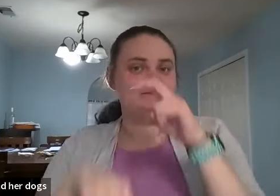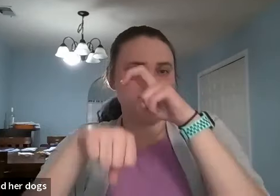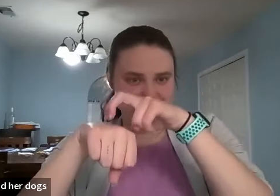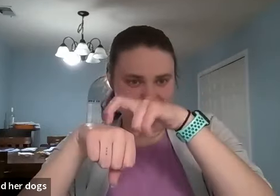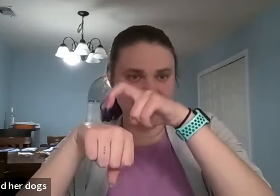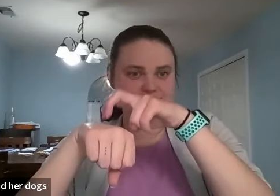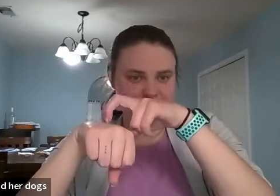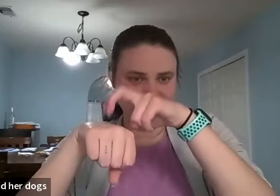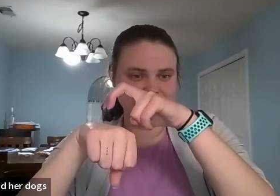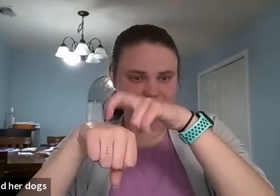sweet potato. Mm-hmm.